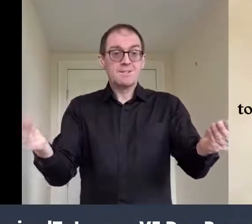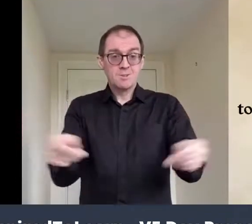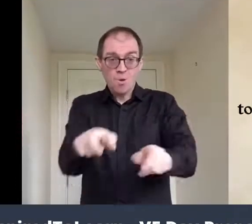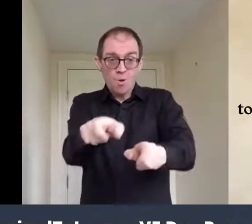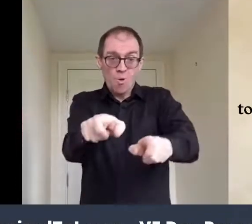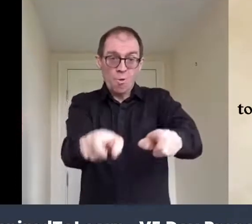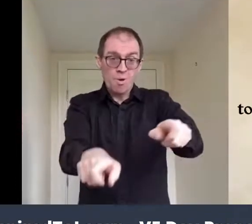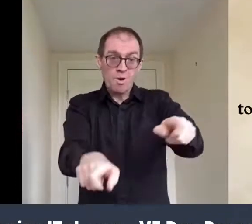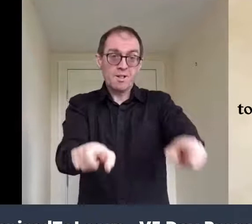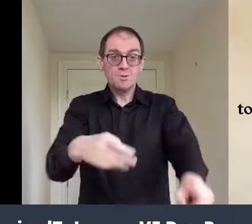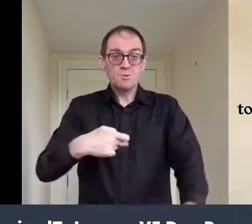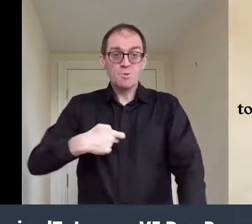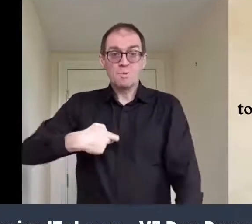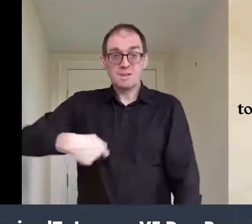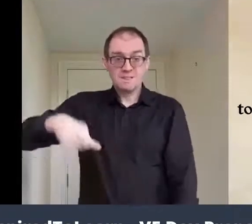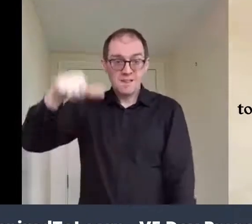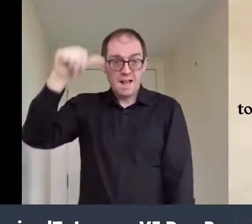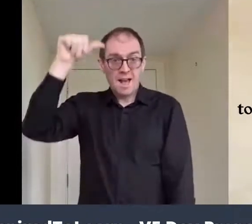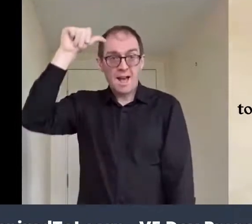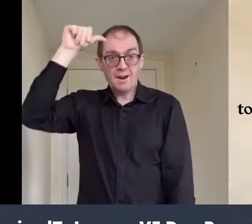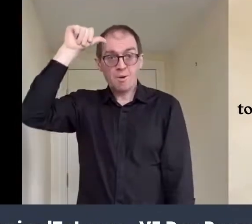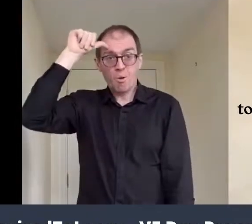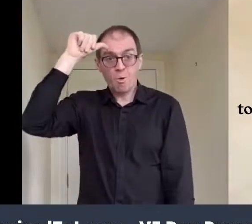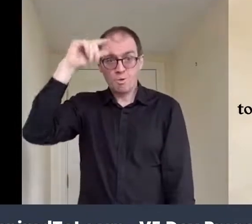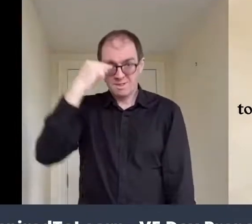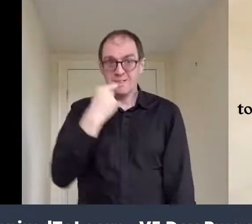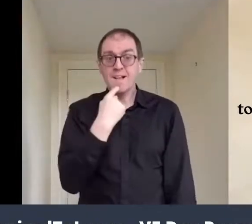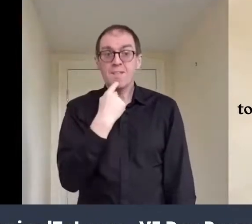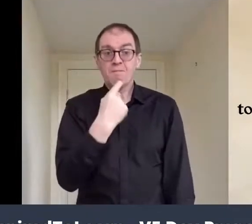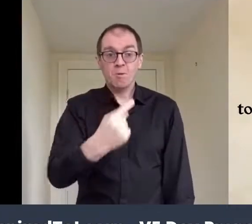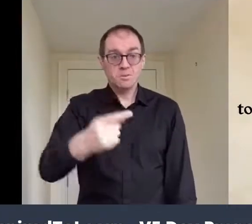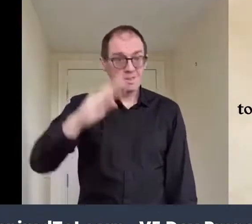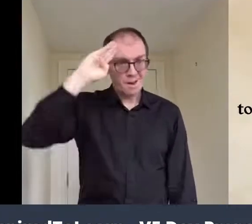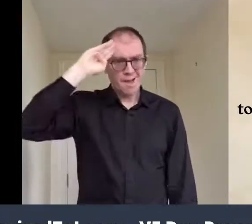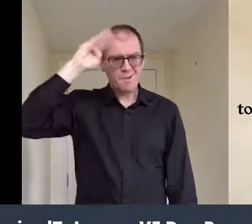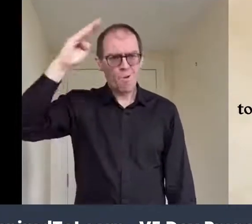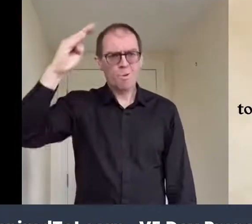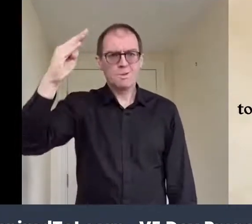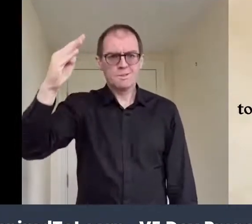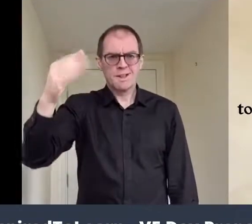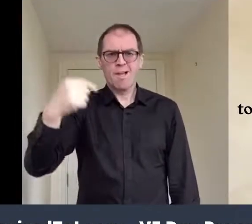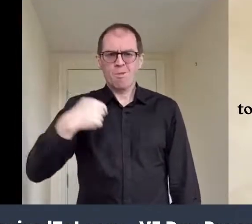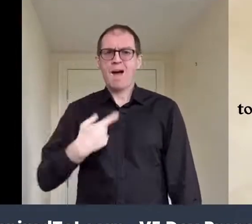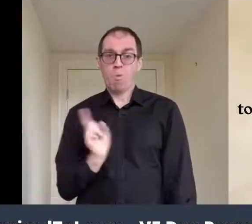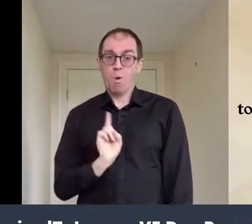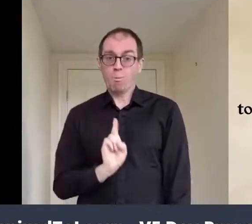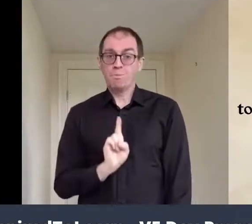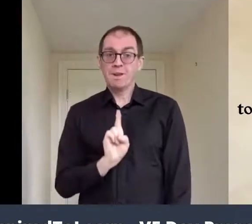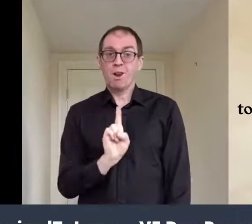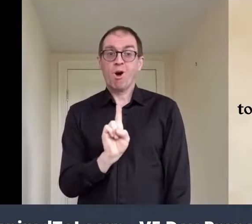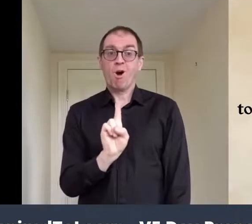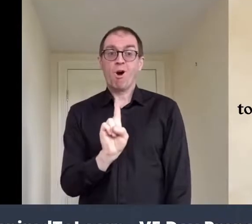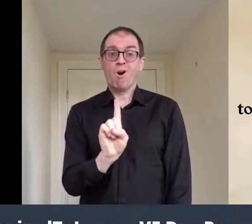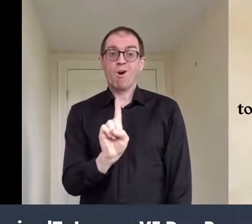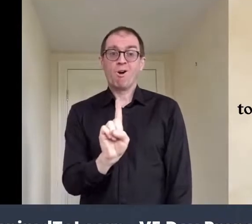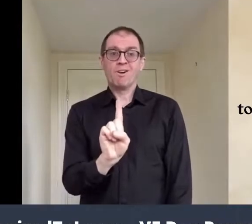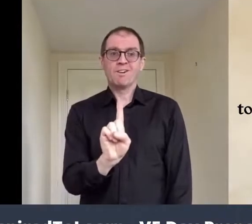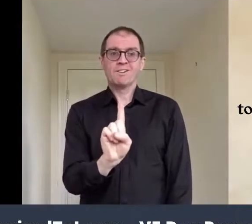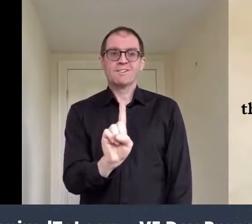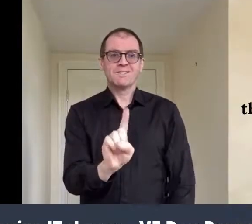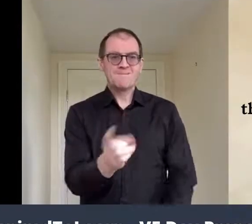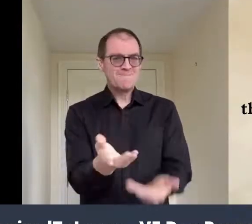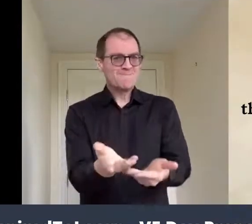away. So will you please say hello to the folks that I know, tell them I won't be